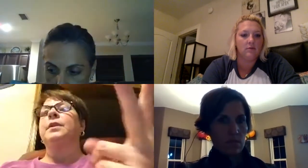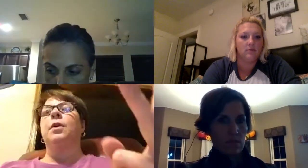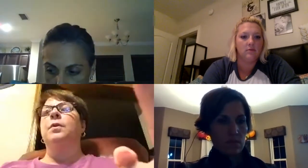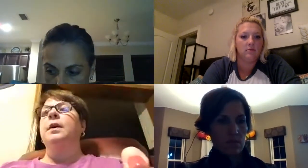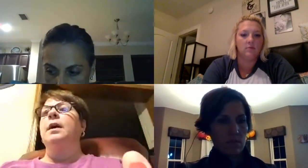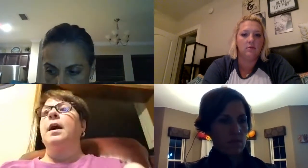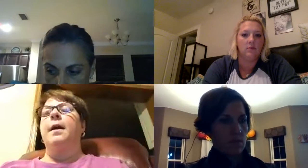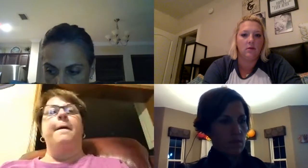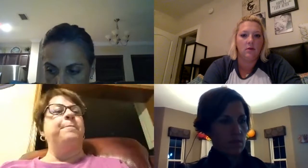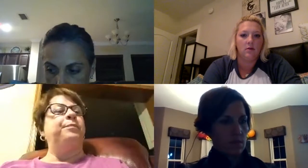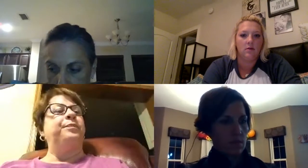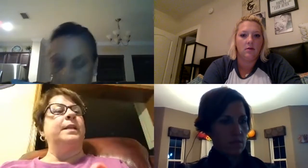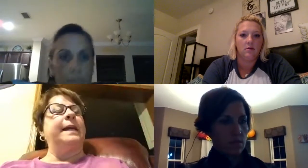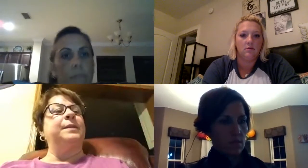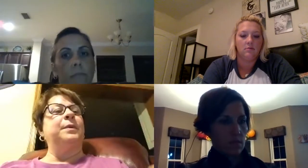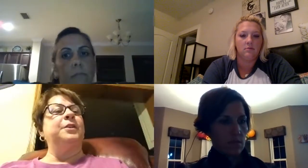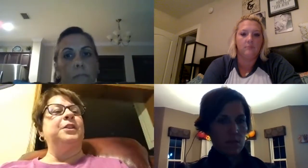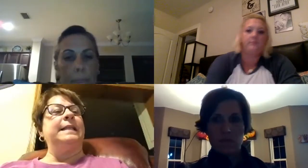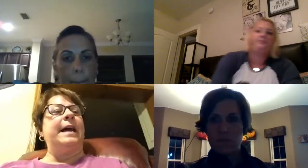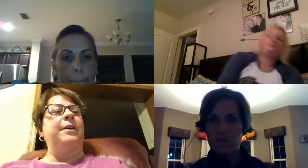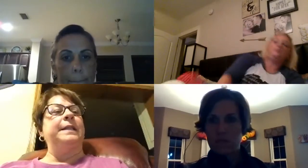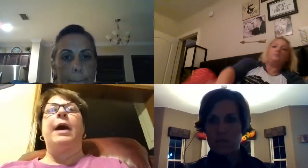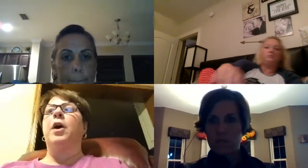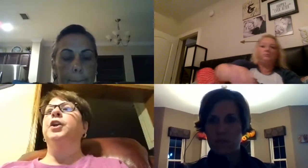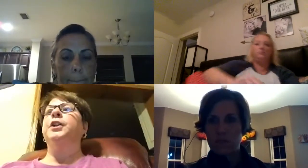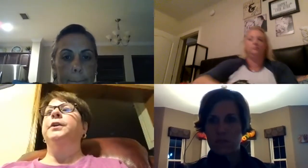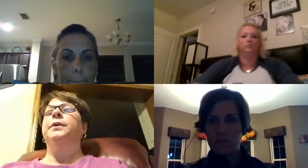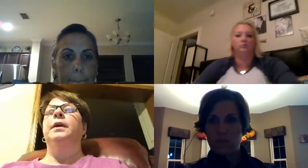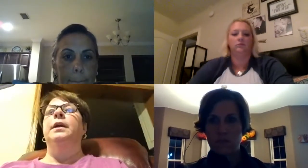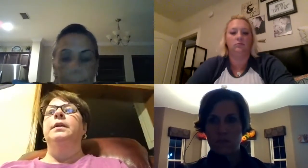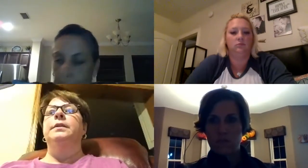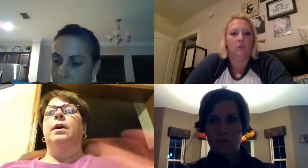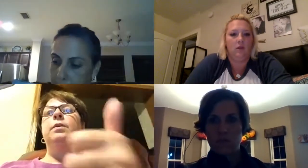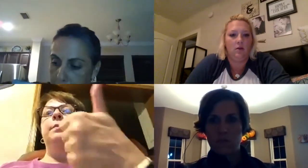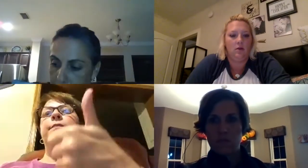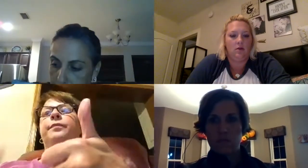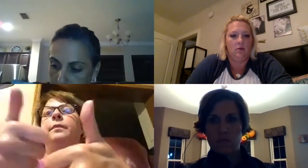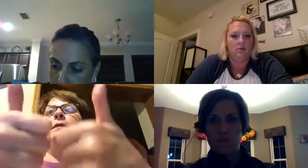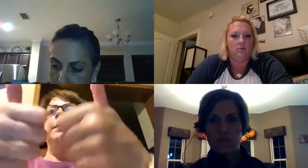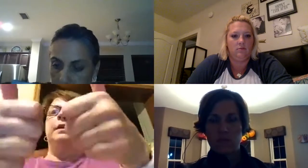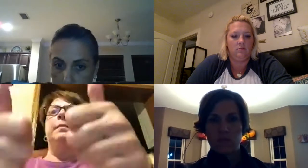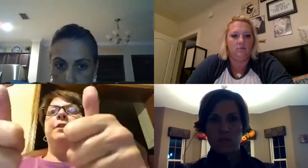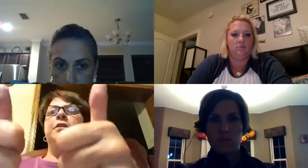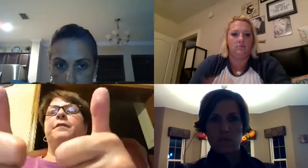So the next one she had down is how are you. So if you can imagine your fist